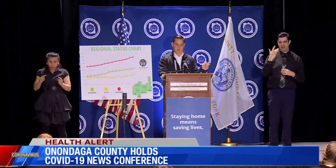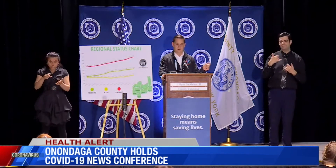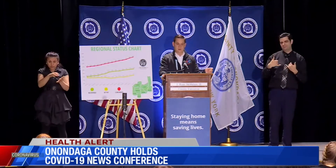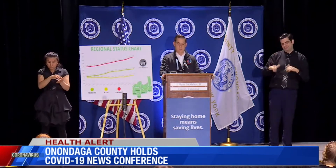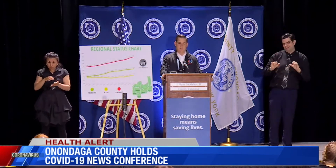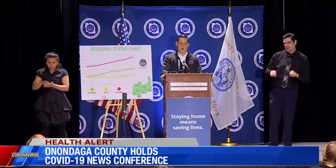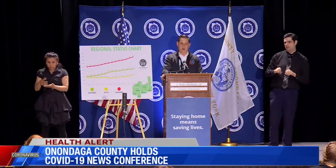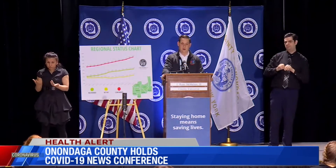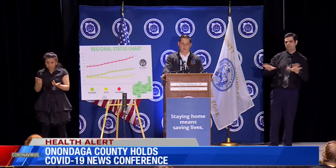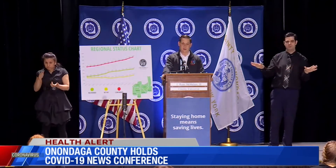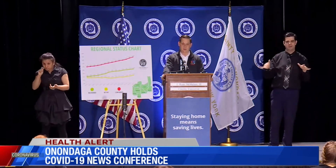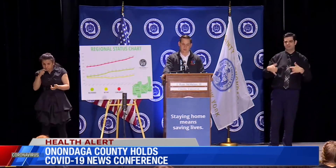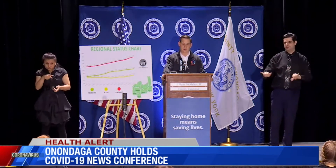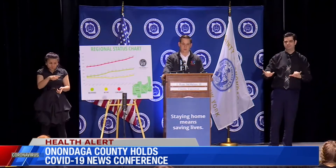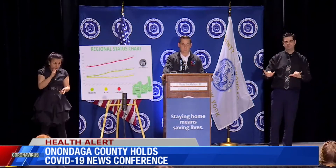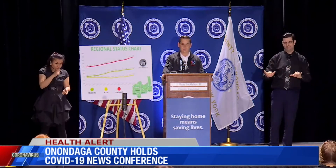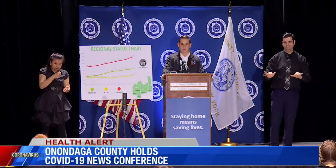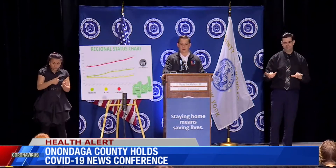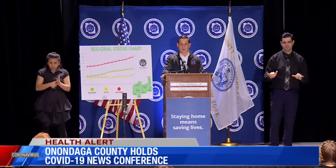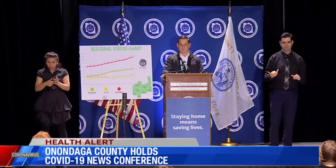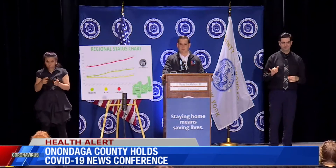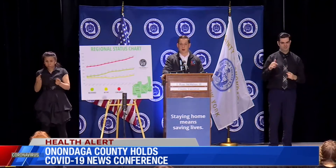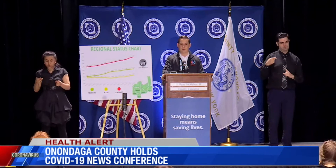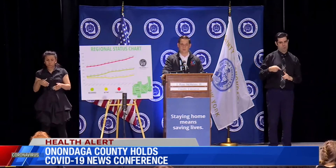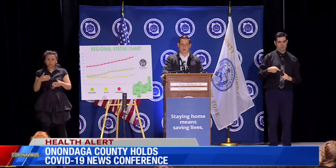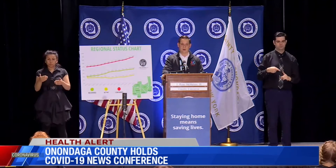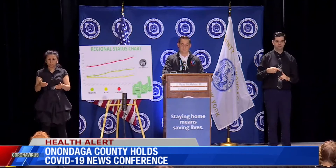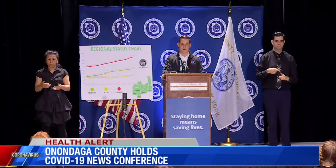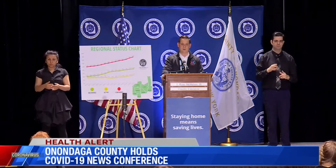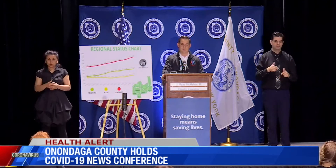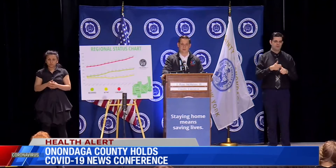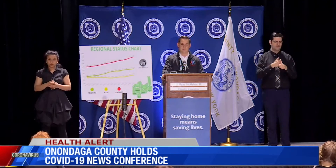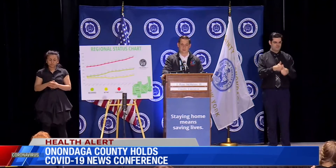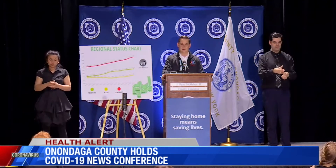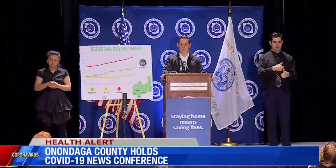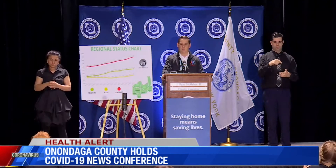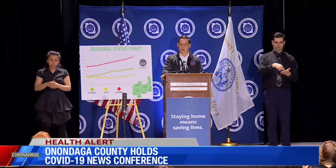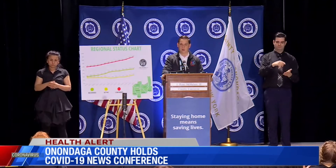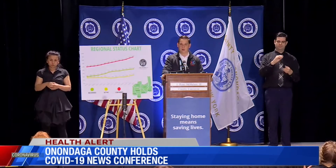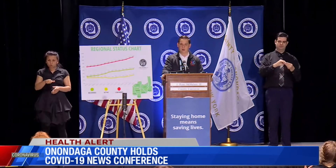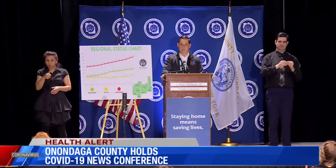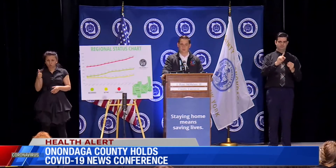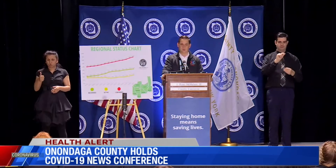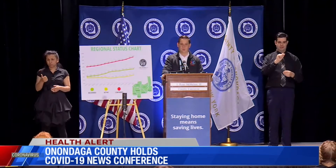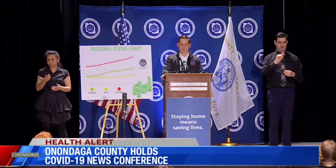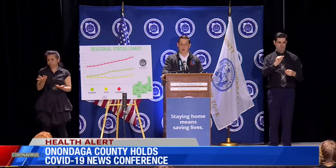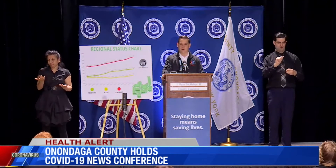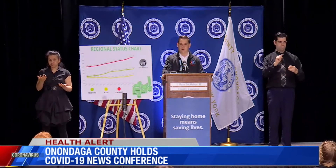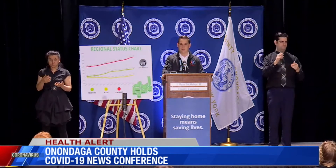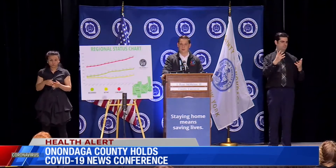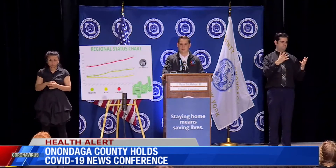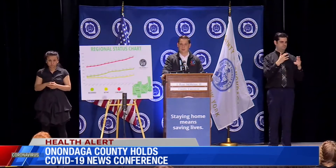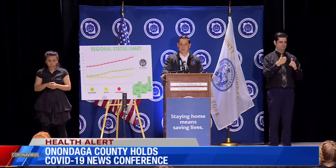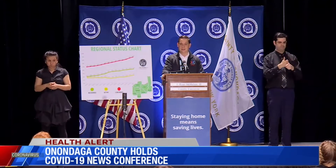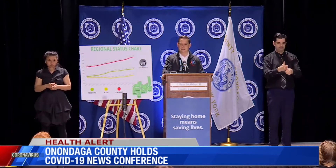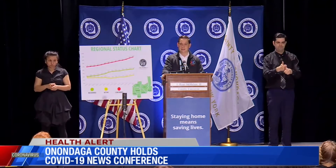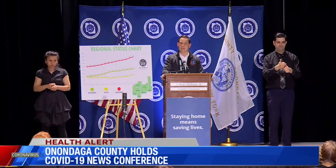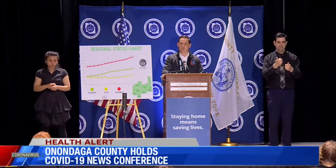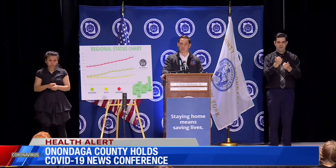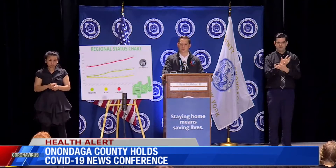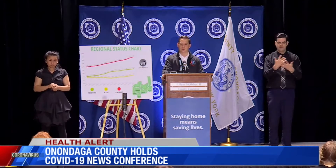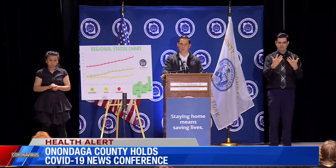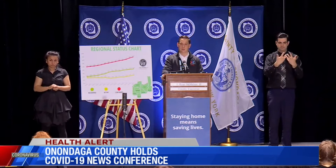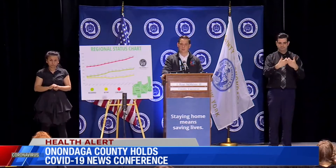at these. Eventually, you look at probably various different things. At some point, I'm sure we'll be talking about